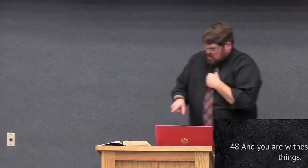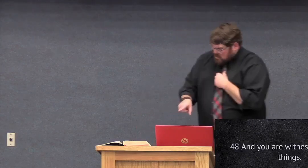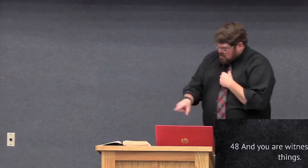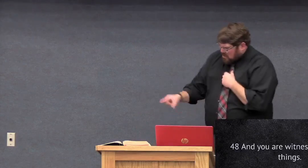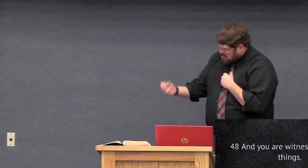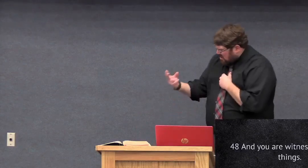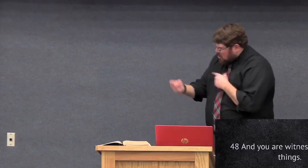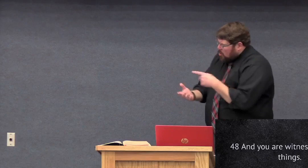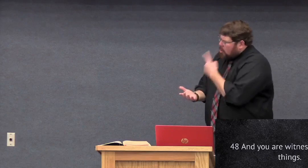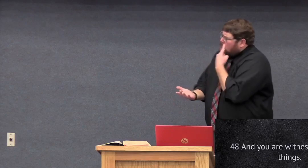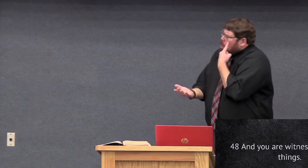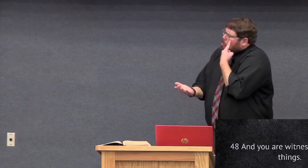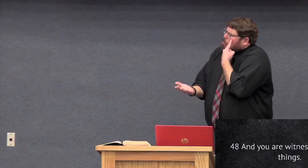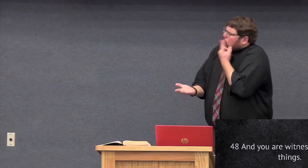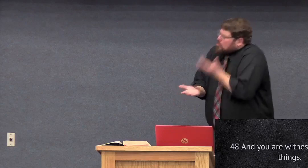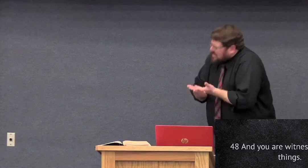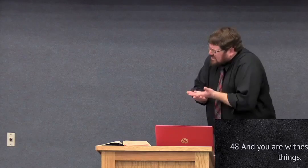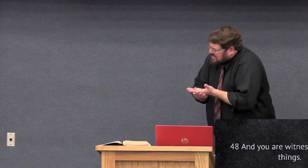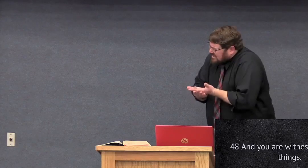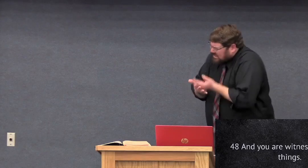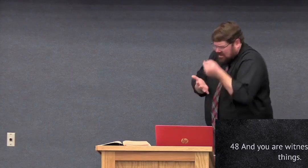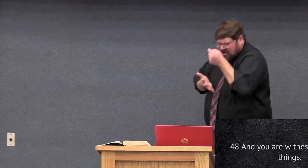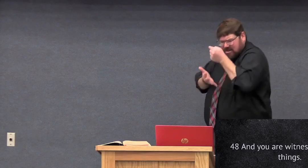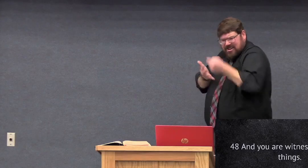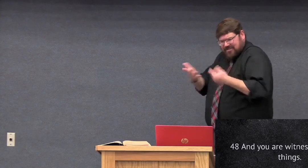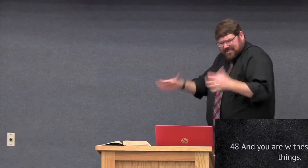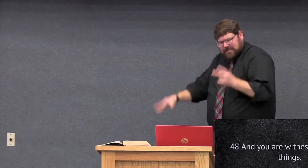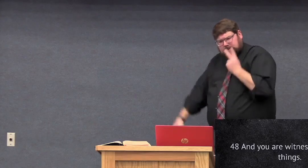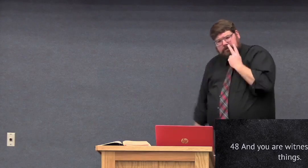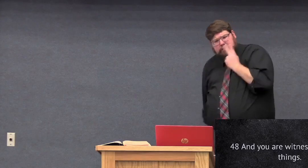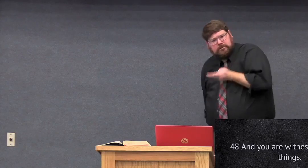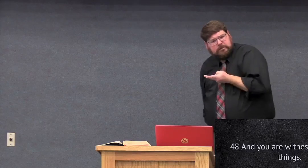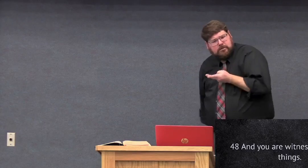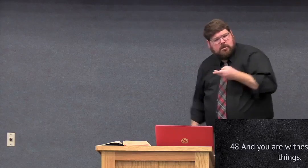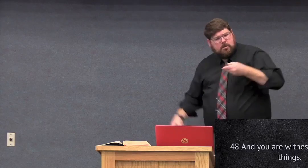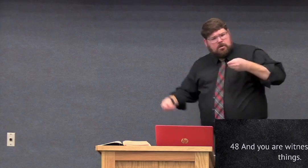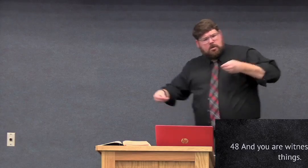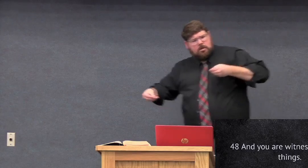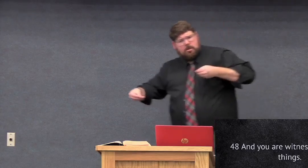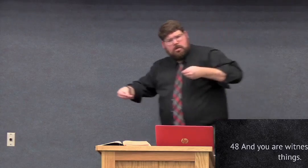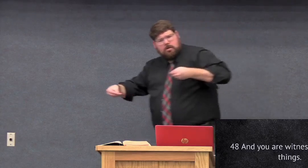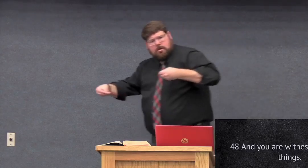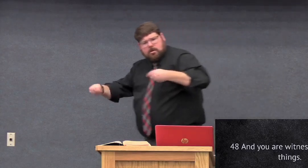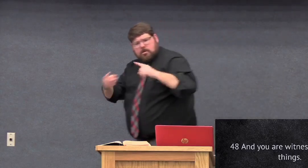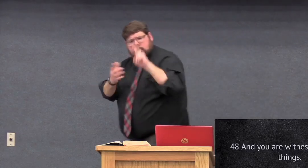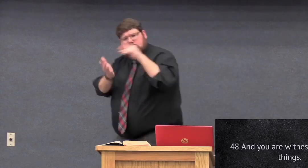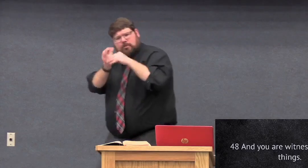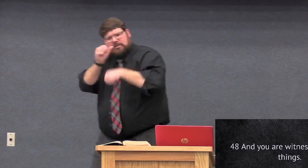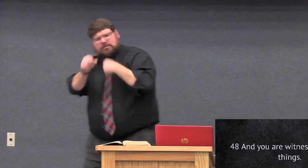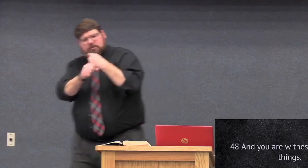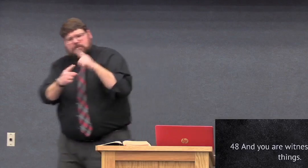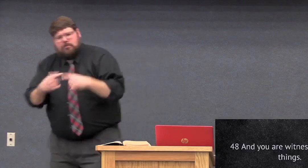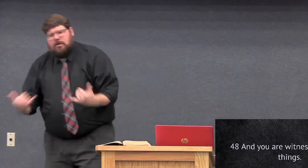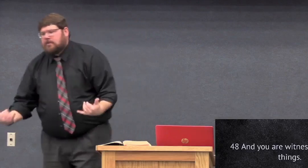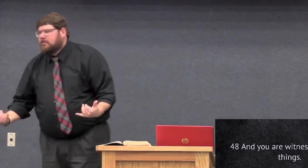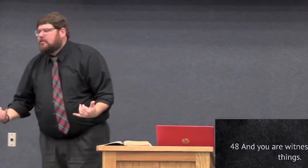And you, 12, you are witnesses of these things. You have seen it. And now those 12